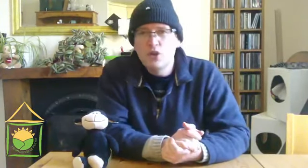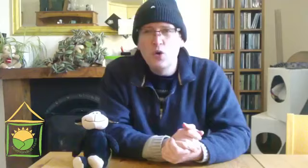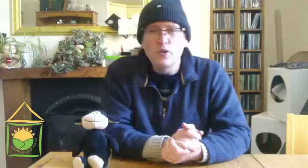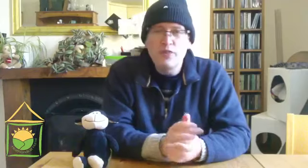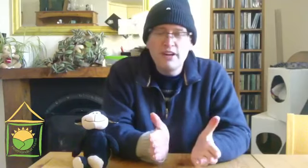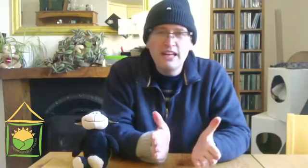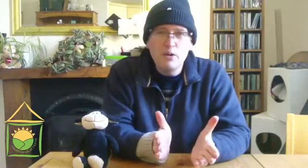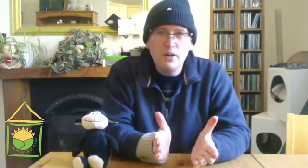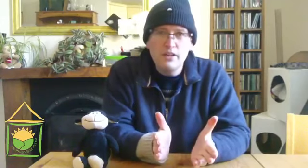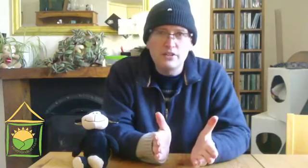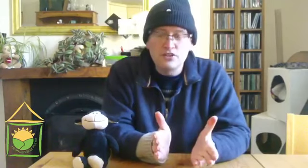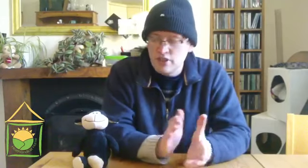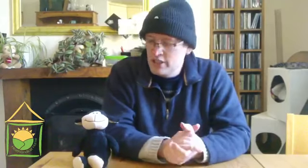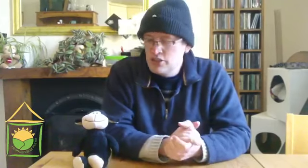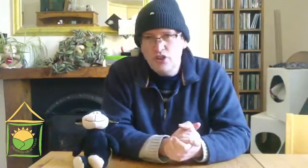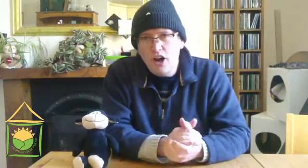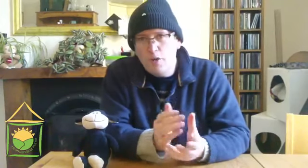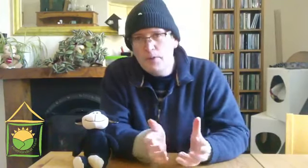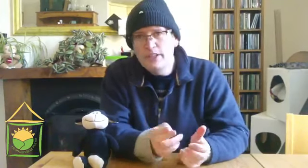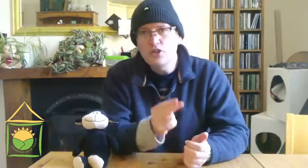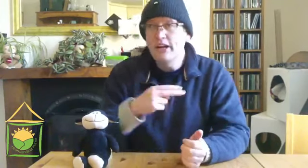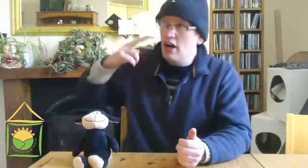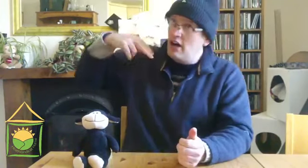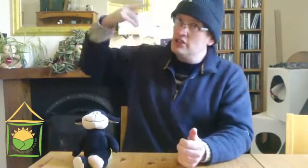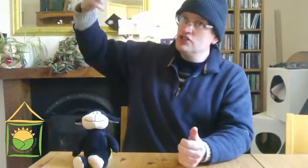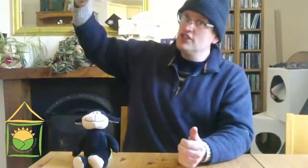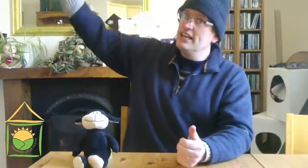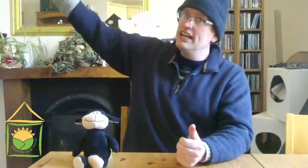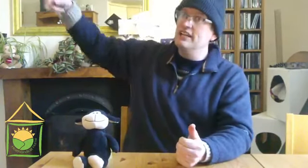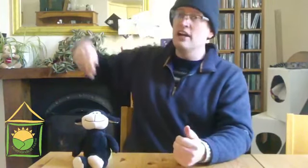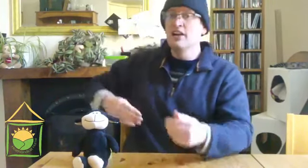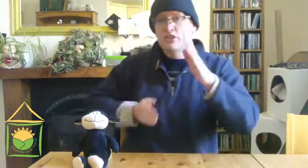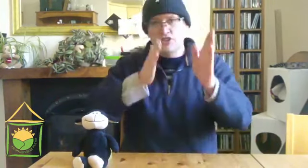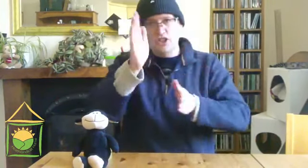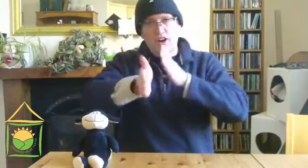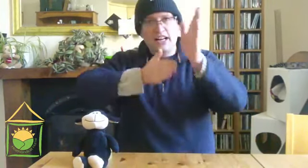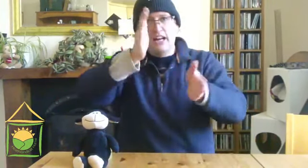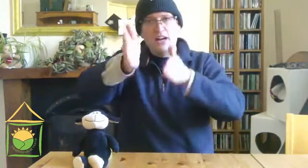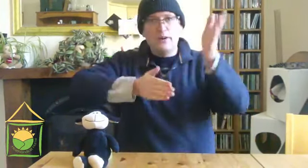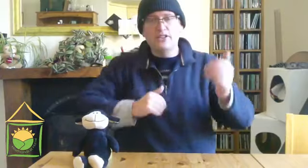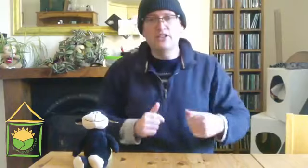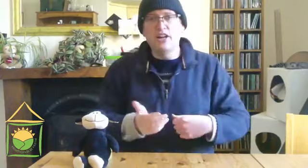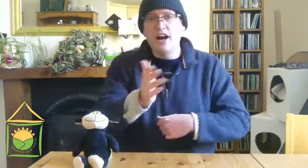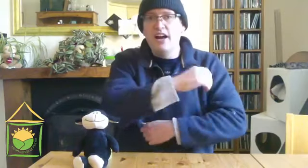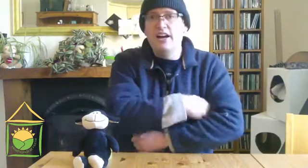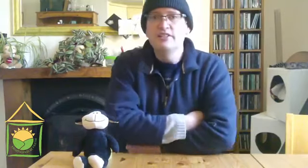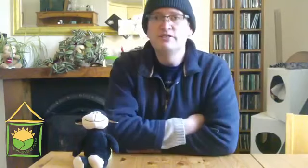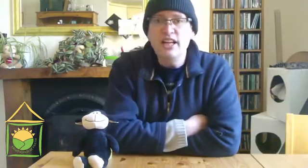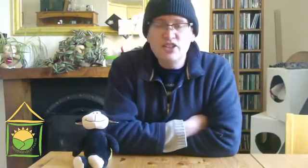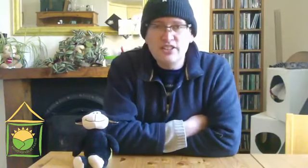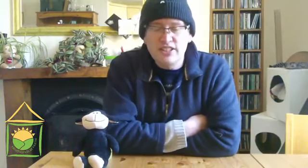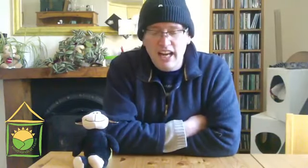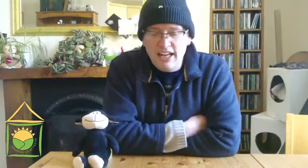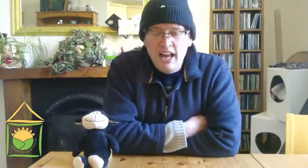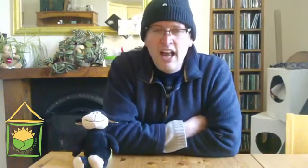called Three Little Birds. So I hope you enjoyed our singing sign language session today. And